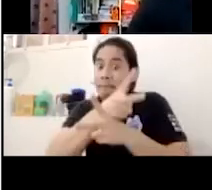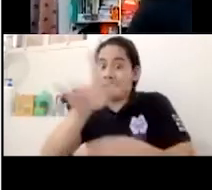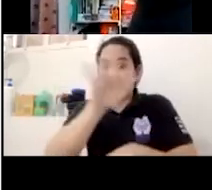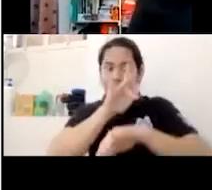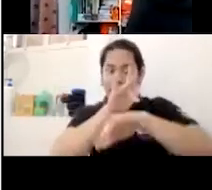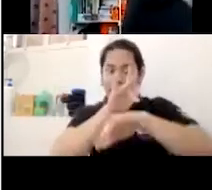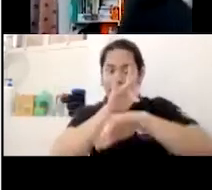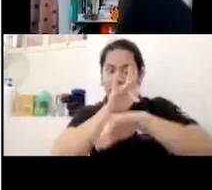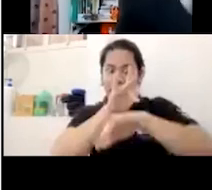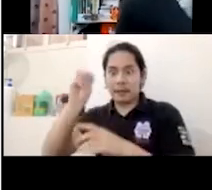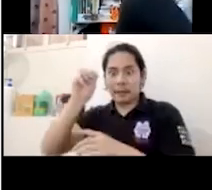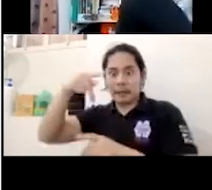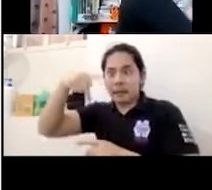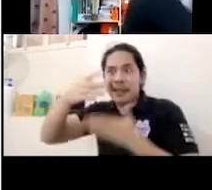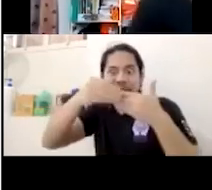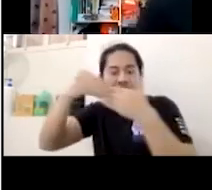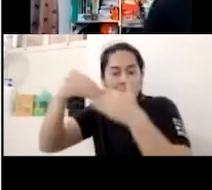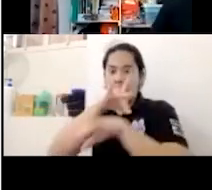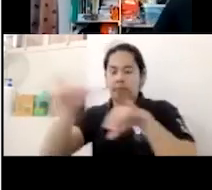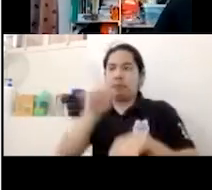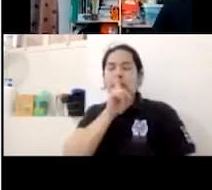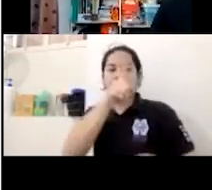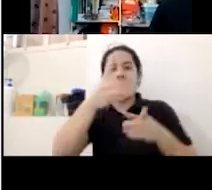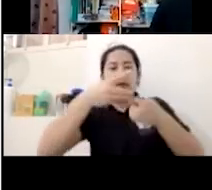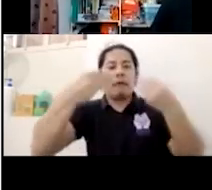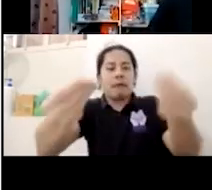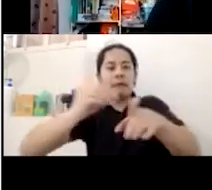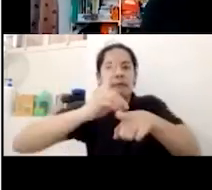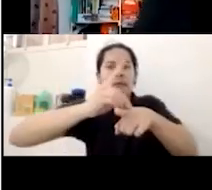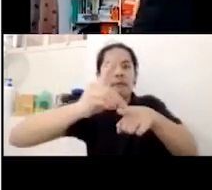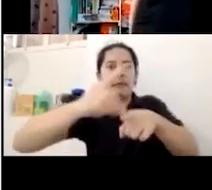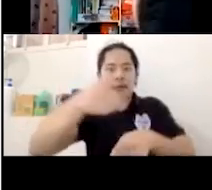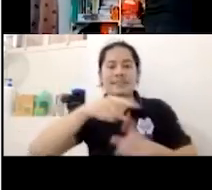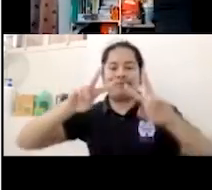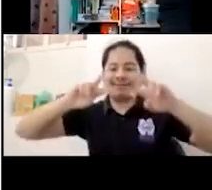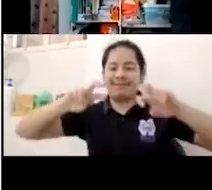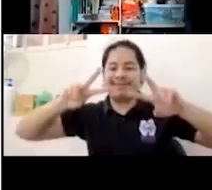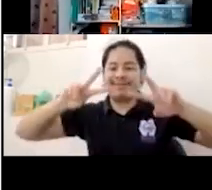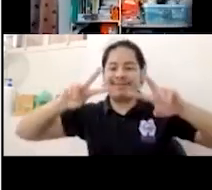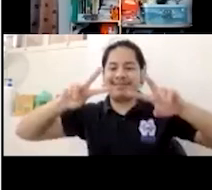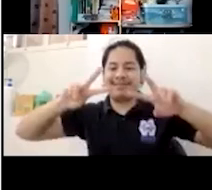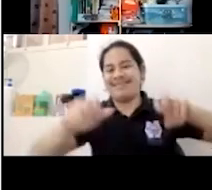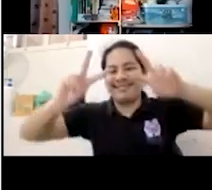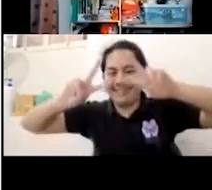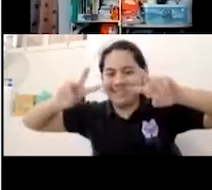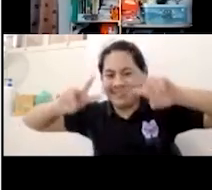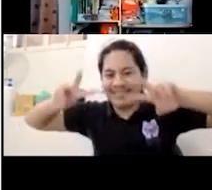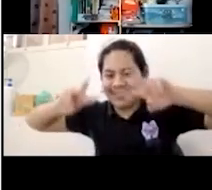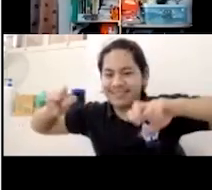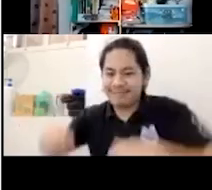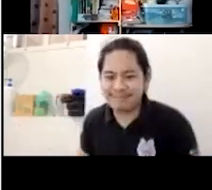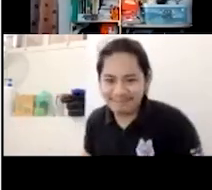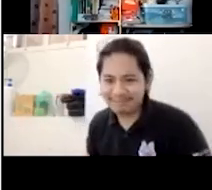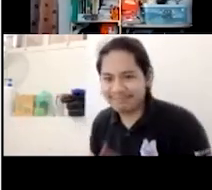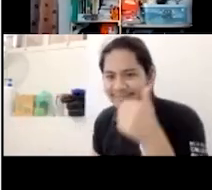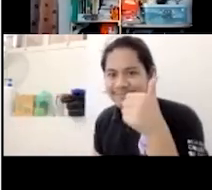I'm just wondering, I'm just explaining it more in a visual way so the others can understand. That's fine. So